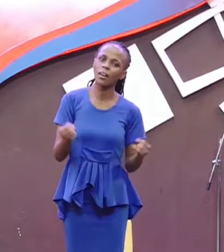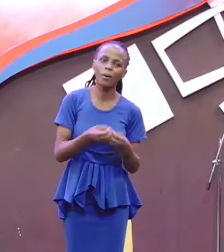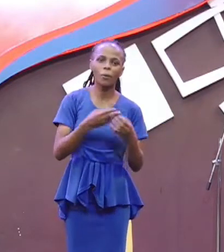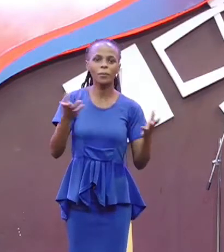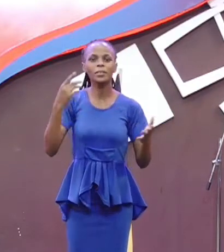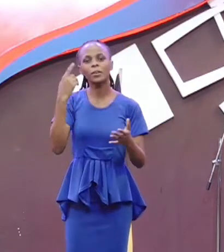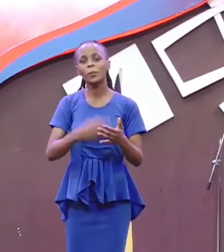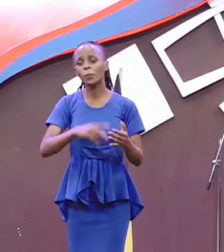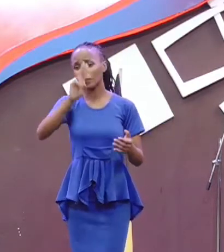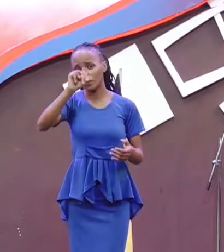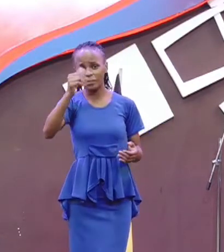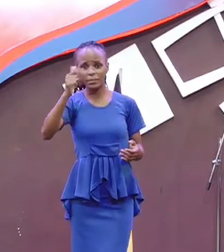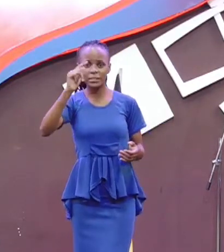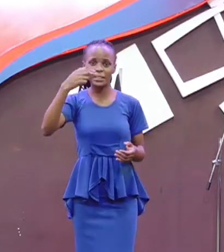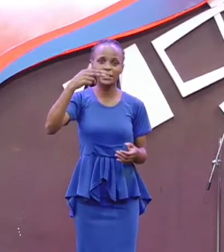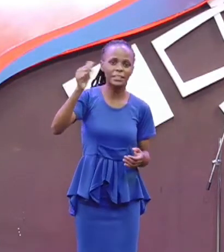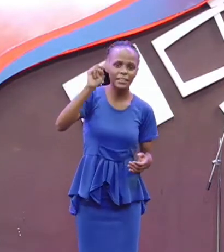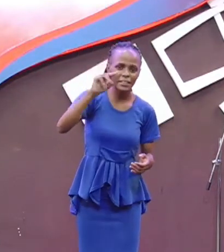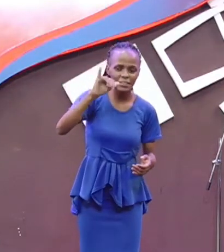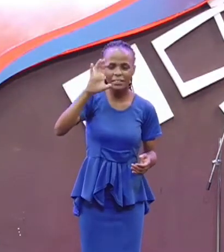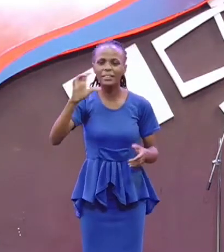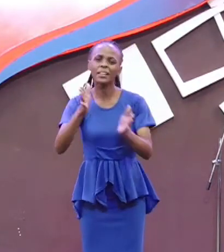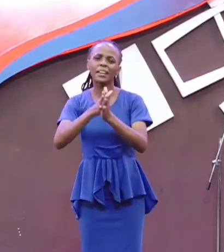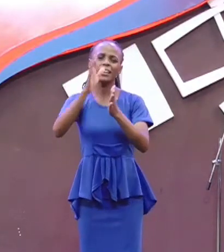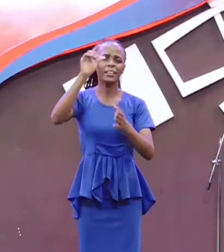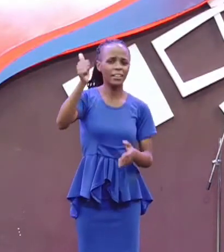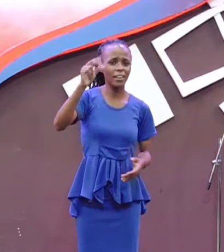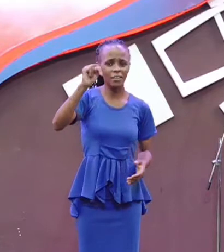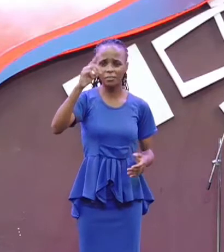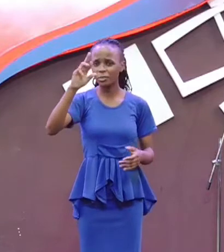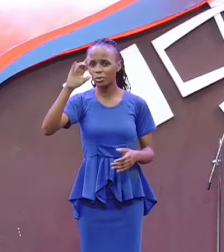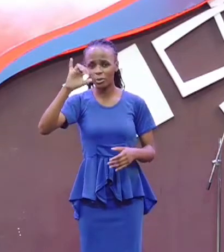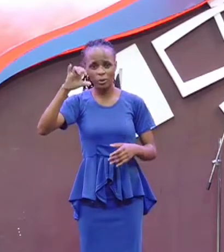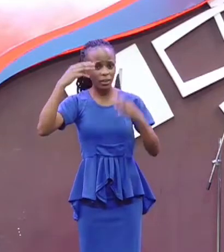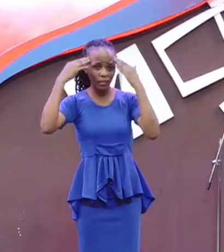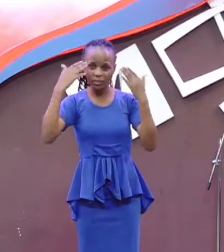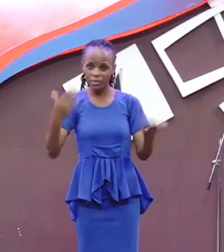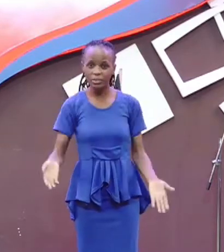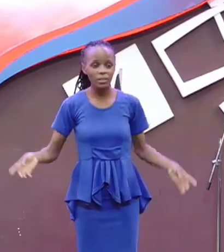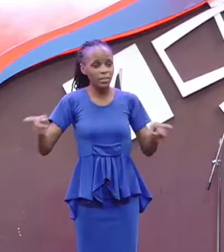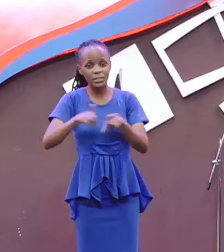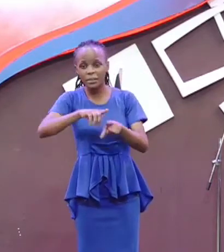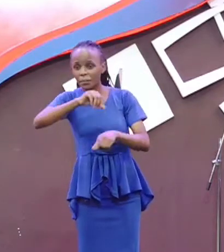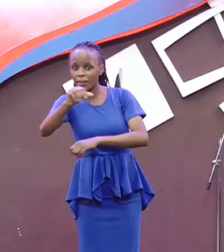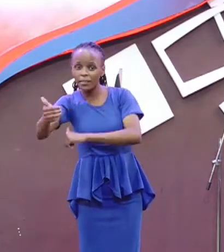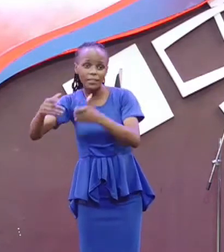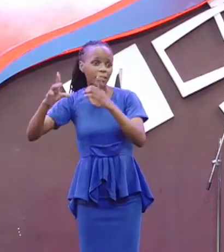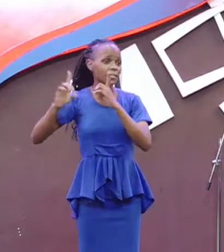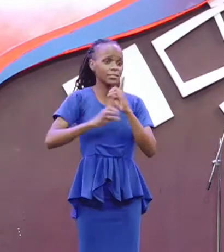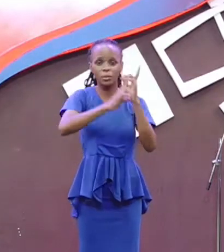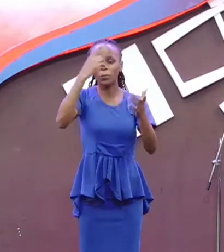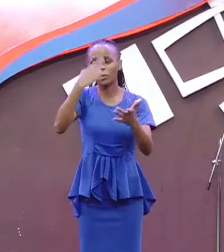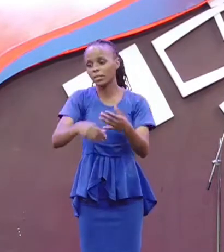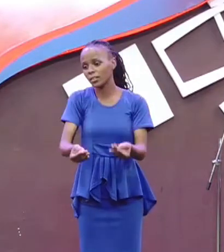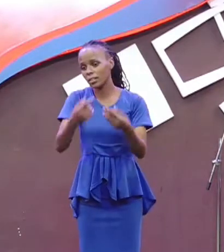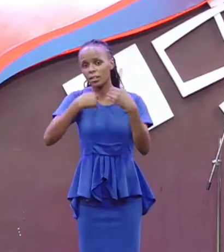You'll ask me what those of Nathanael did, I don't know. You'll ask me